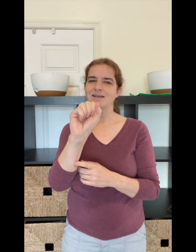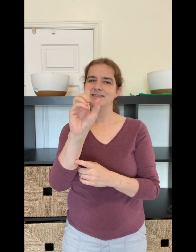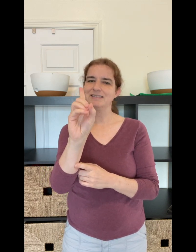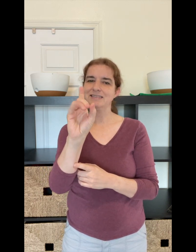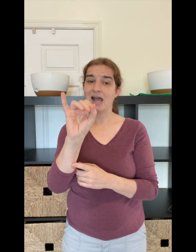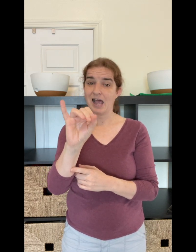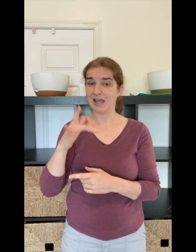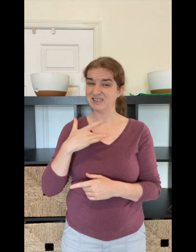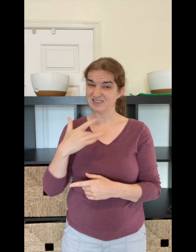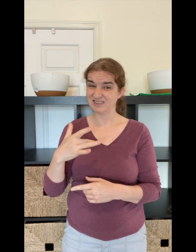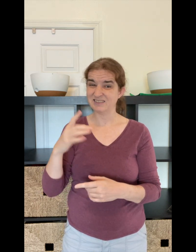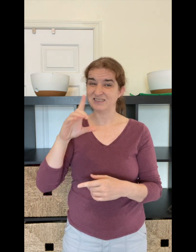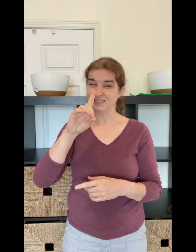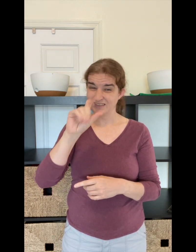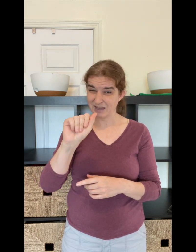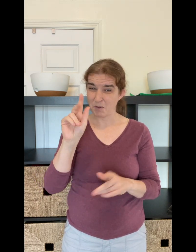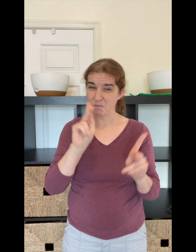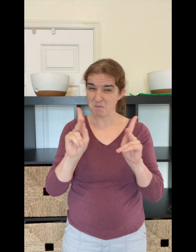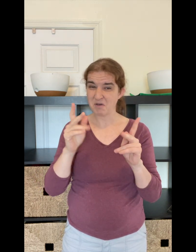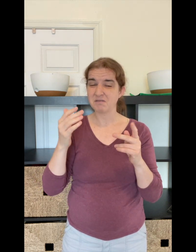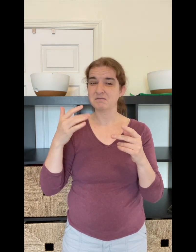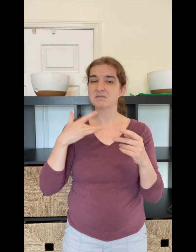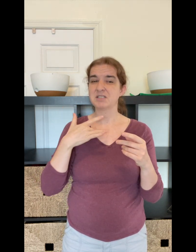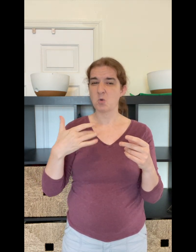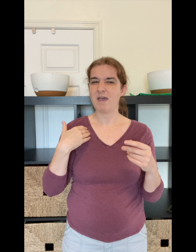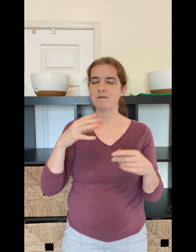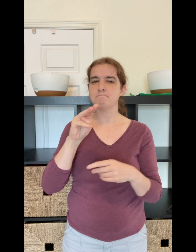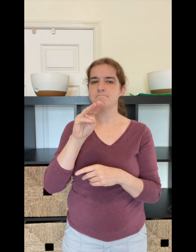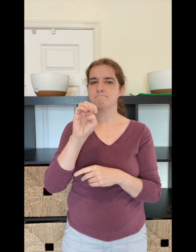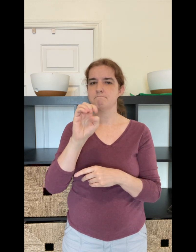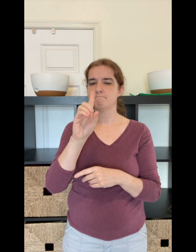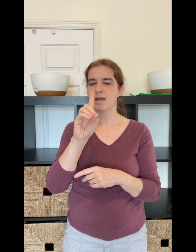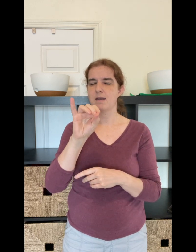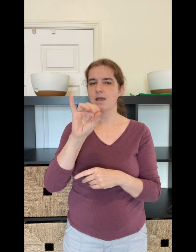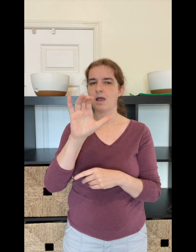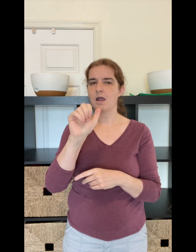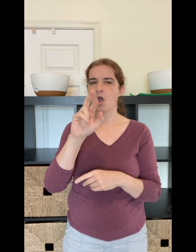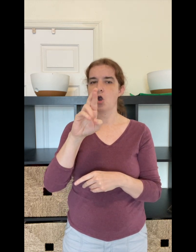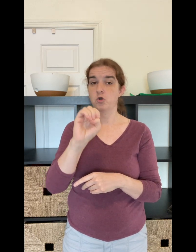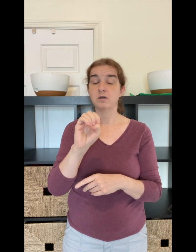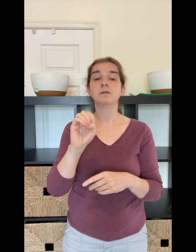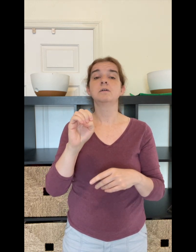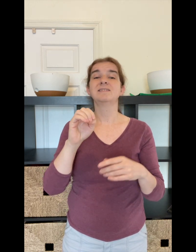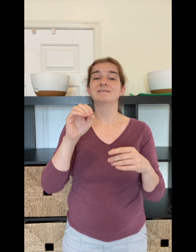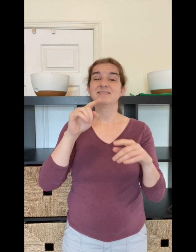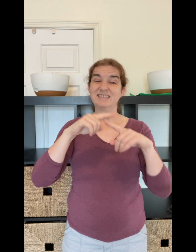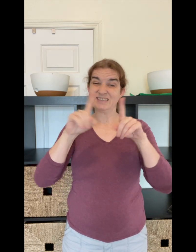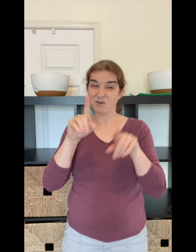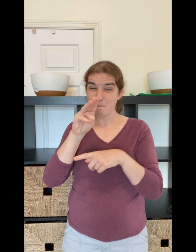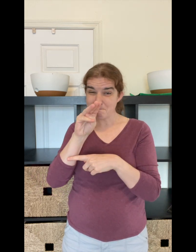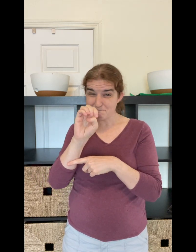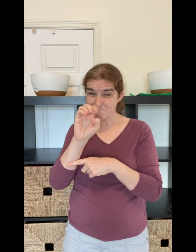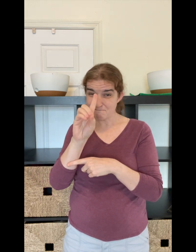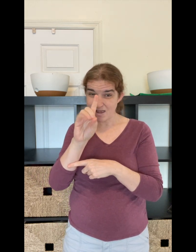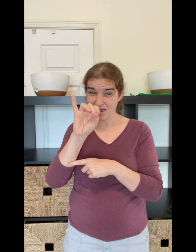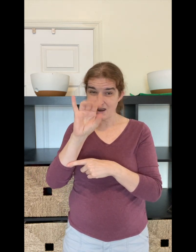who have SSDI, SSI tend to be disabled people having Medicare. A different